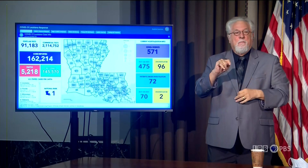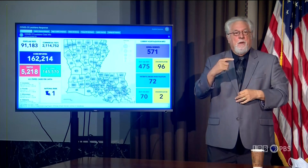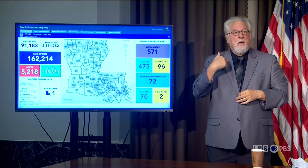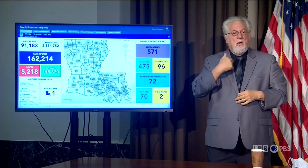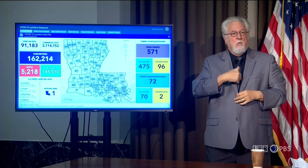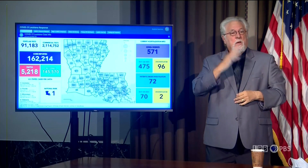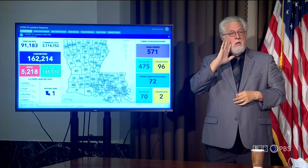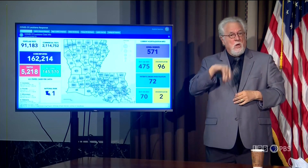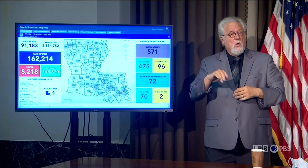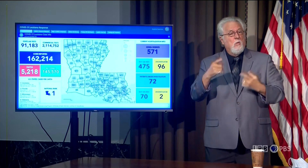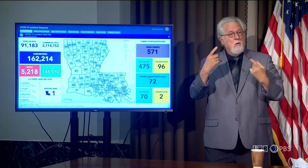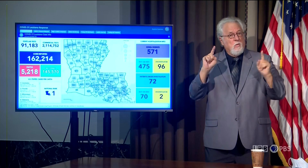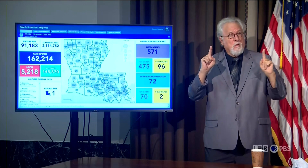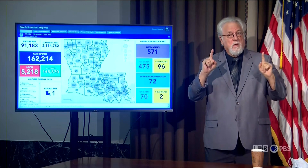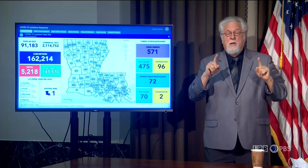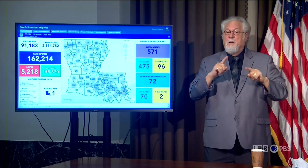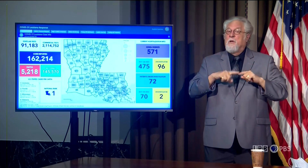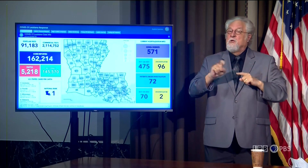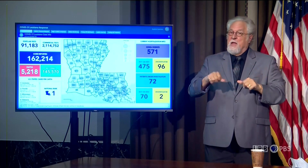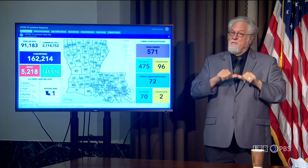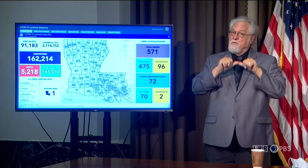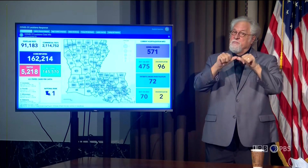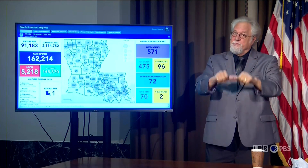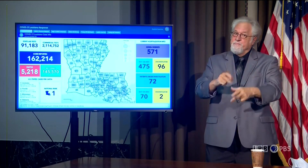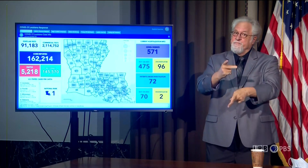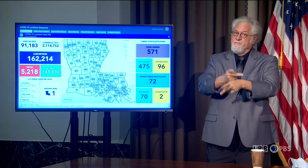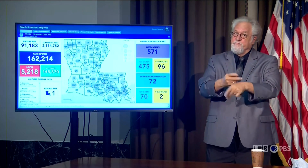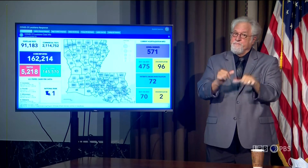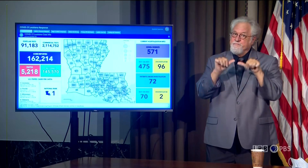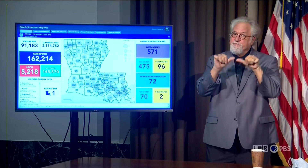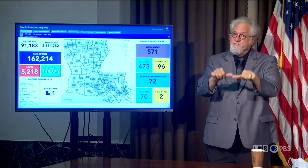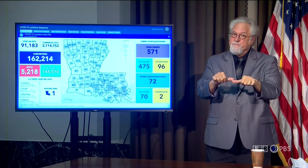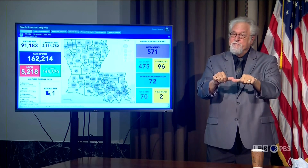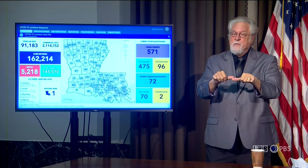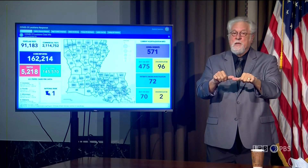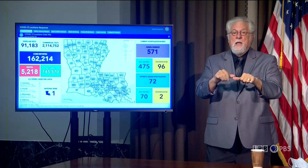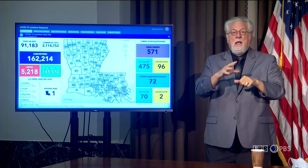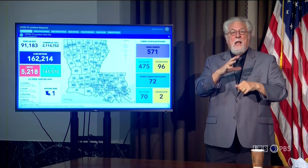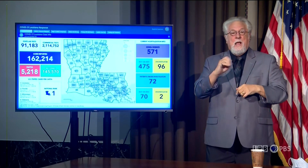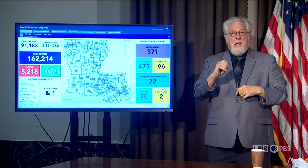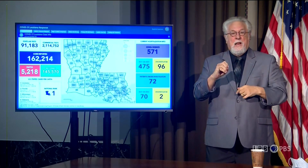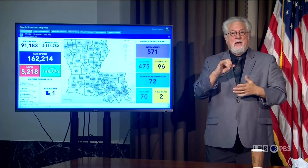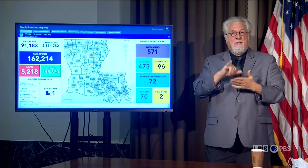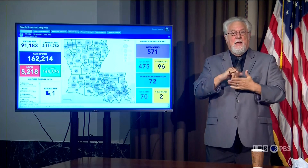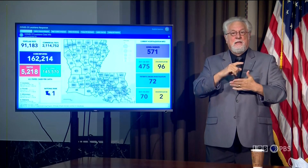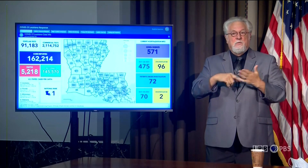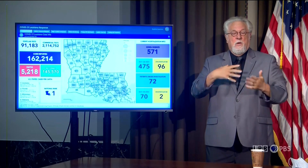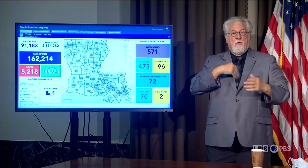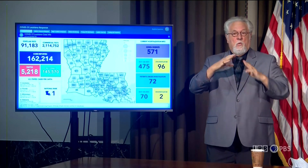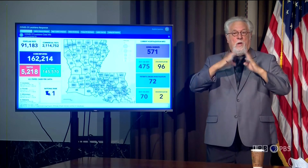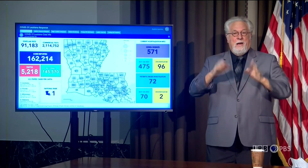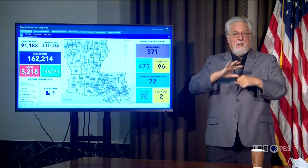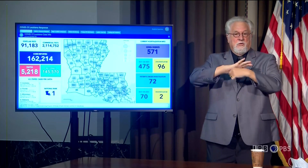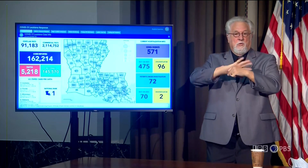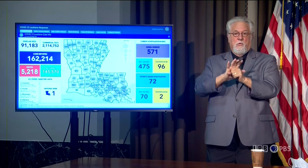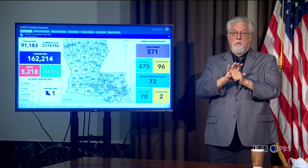know that it works. We also know we have to maintain what we're doing. And in fact, that's what the White House